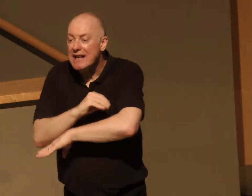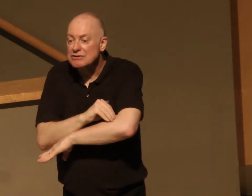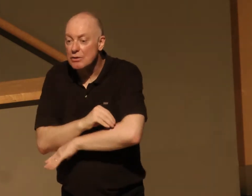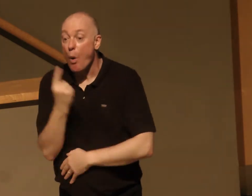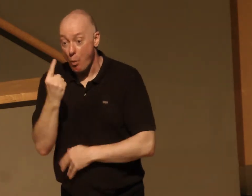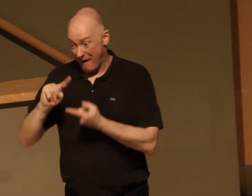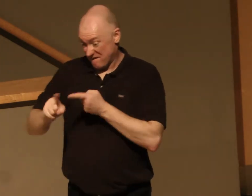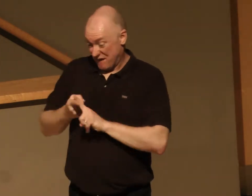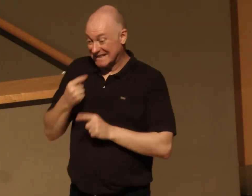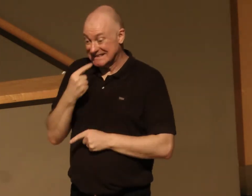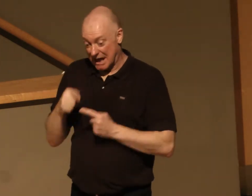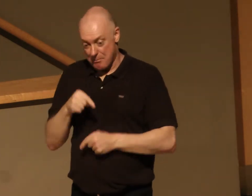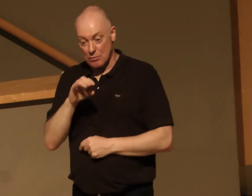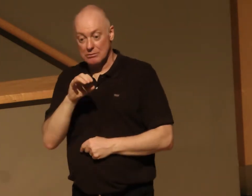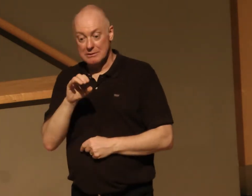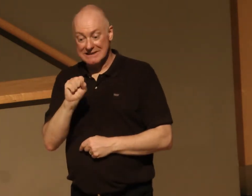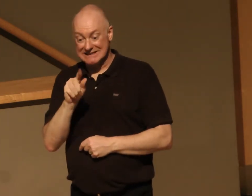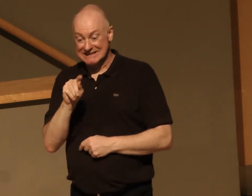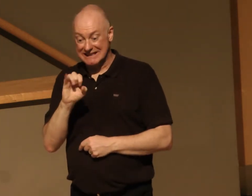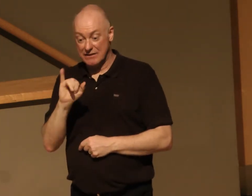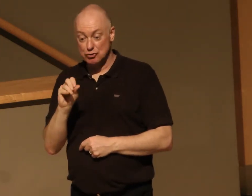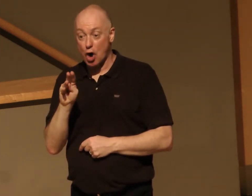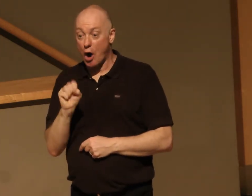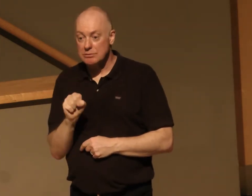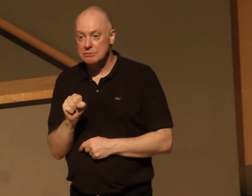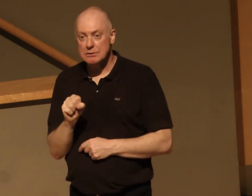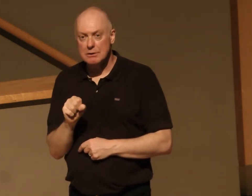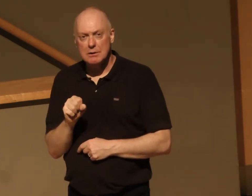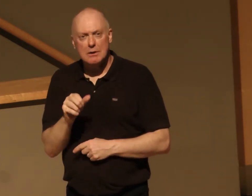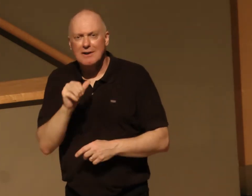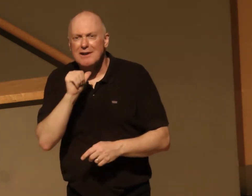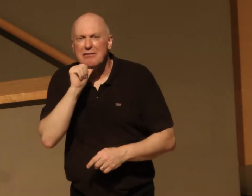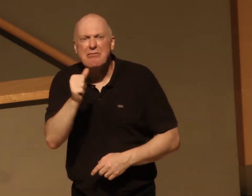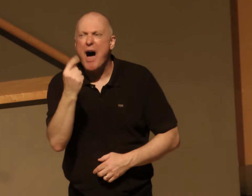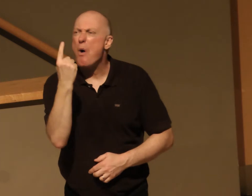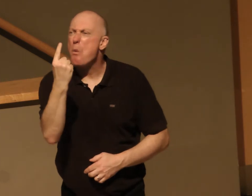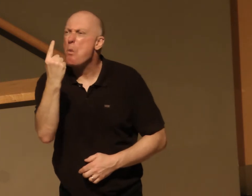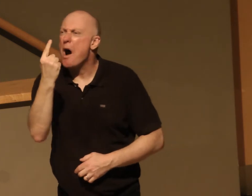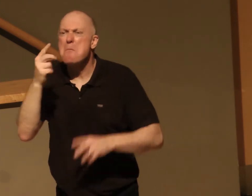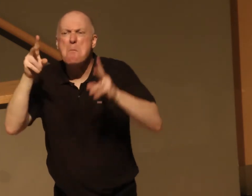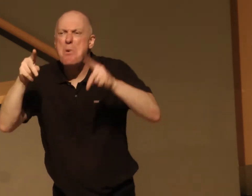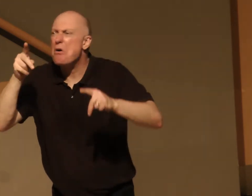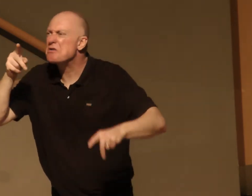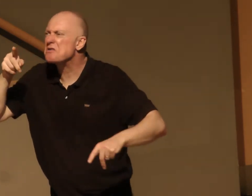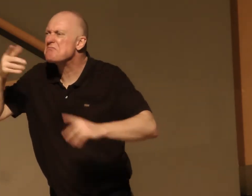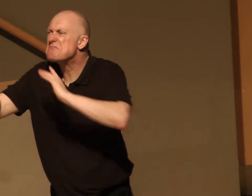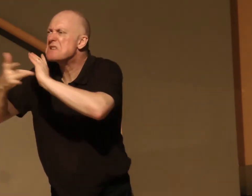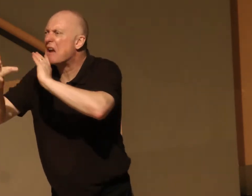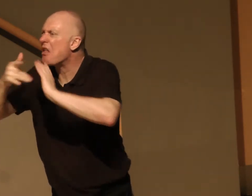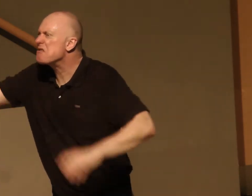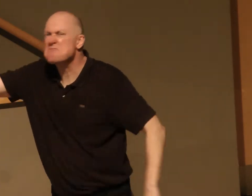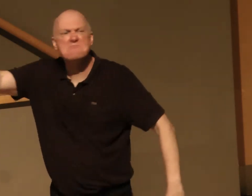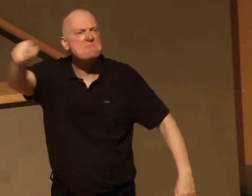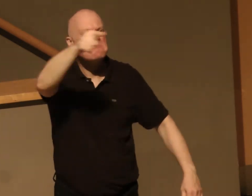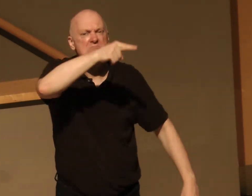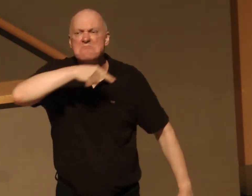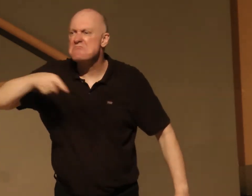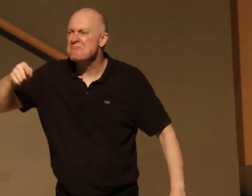said about him. He said, there is not a single executive or creator in the technological industry more important